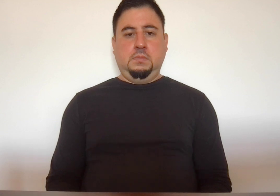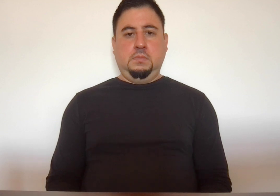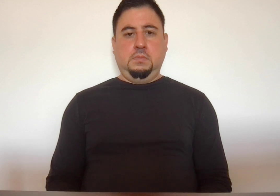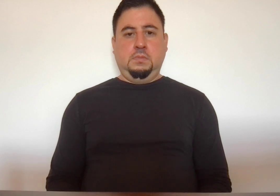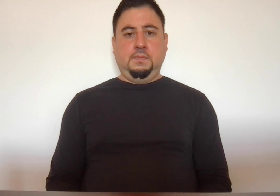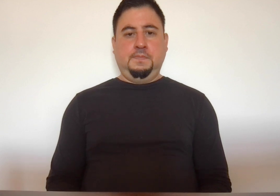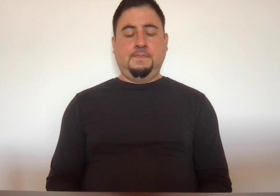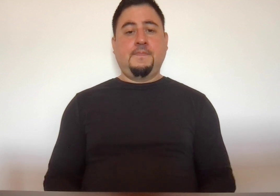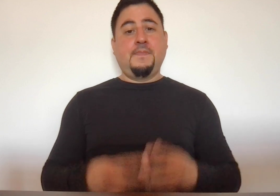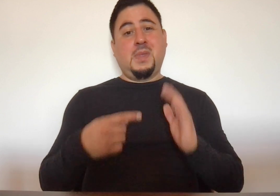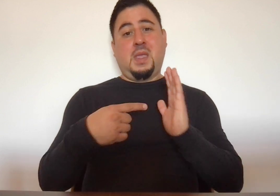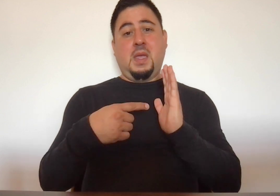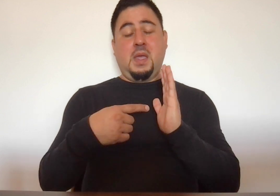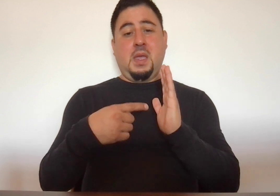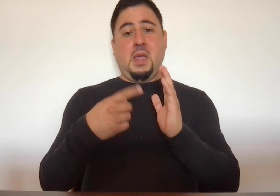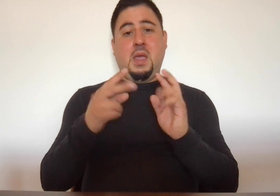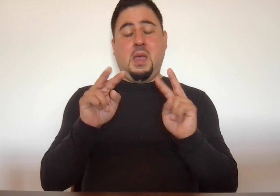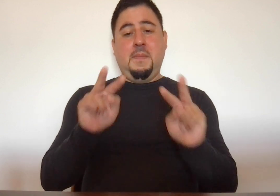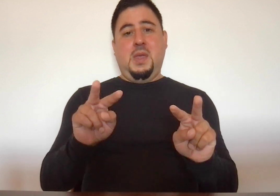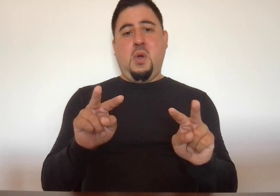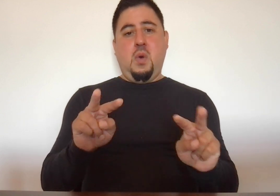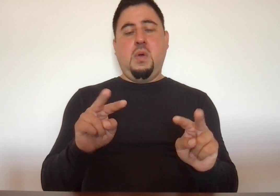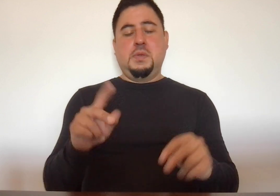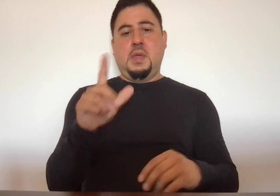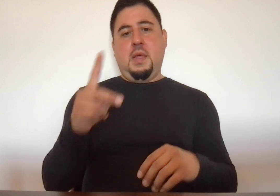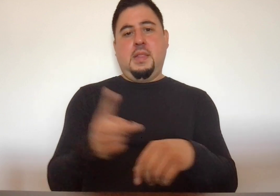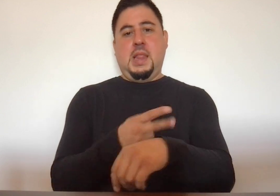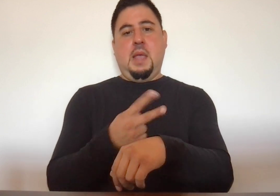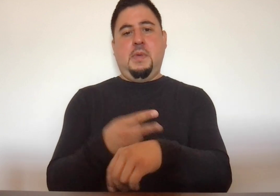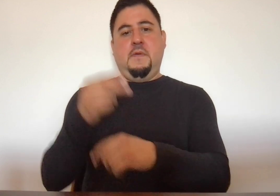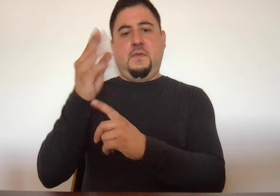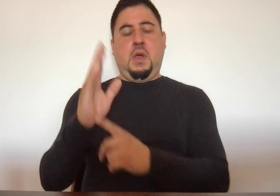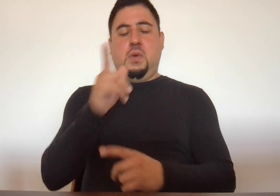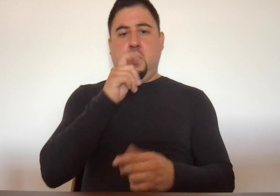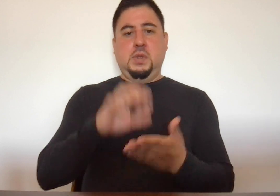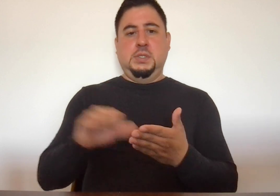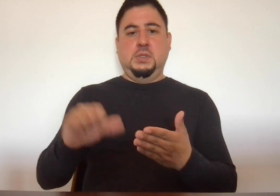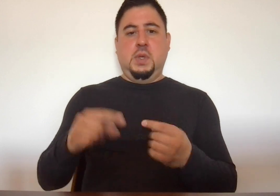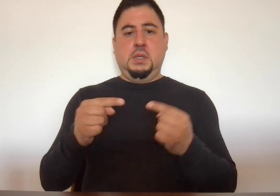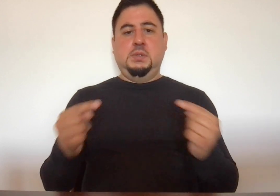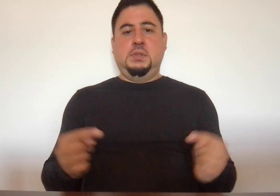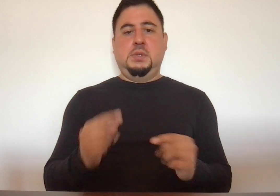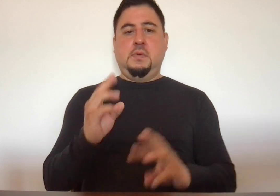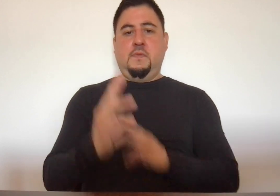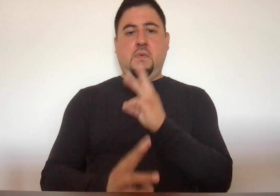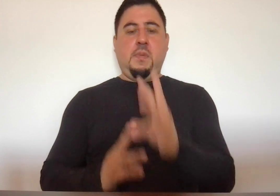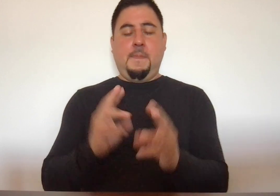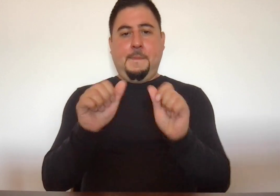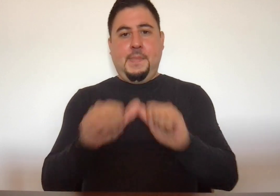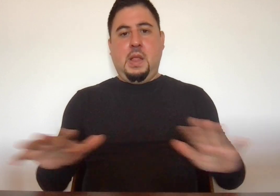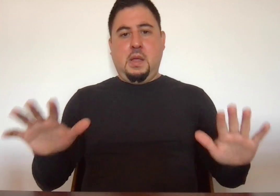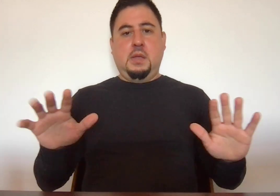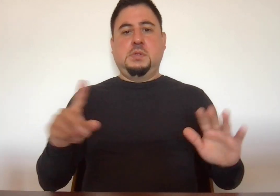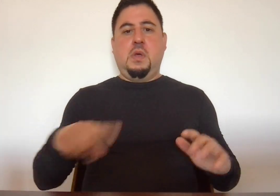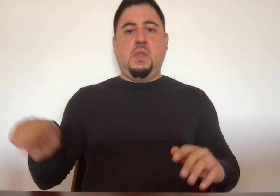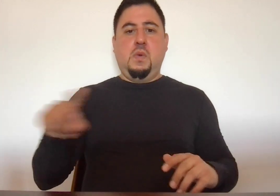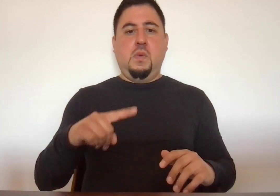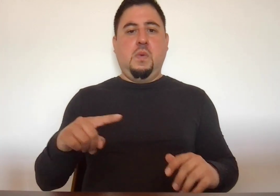peace. Behold the Lamb of God. Behold him who takes away the sin of the world. How blessed are we to be